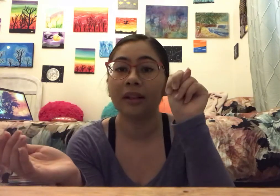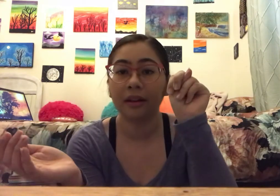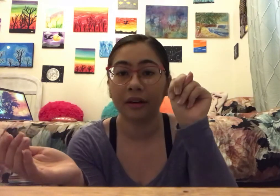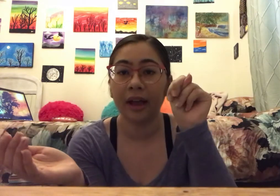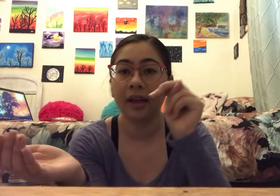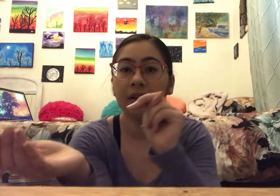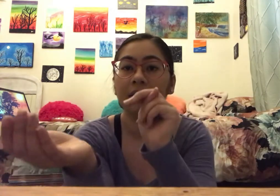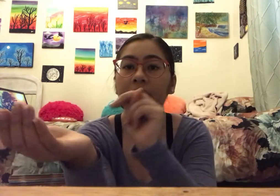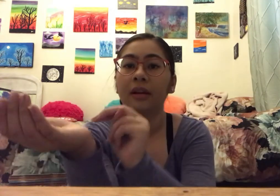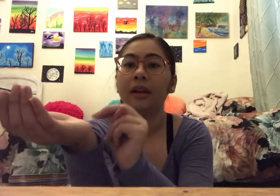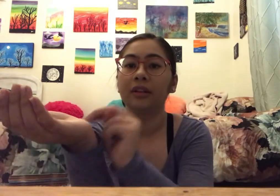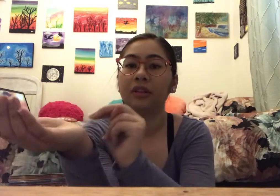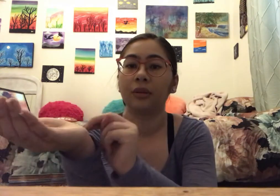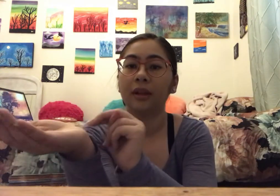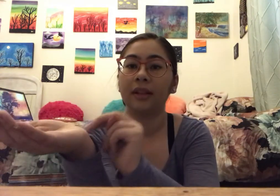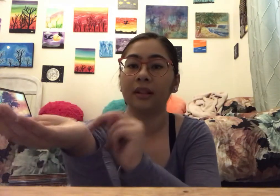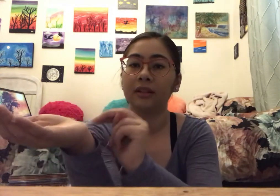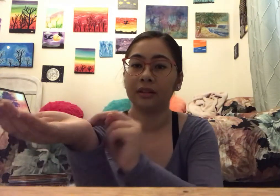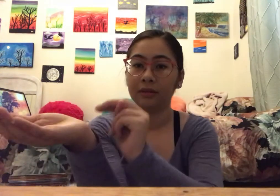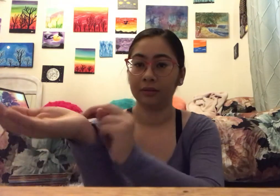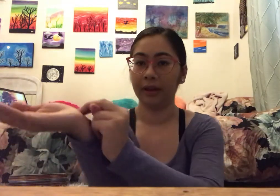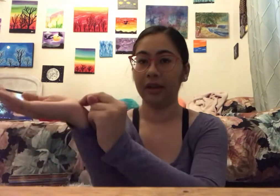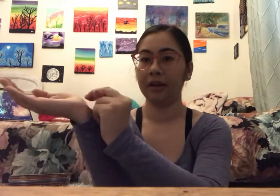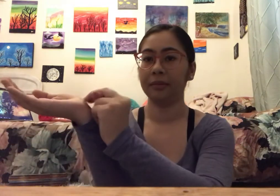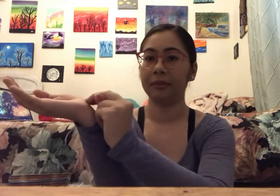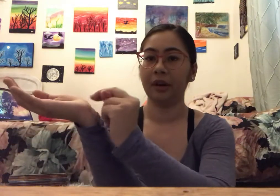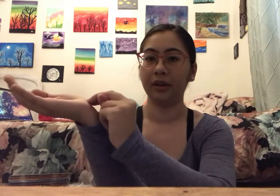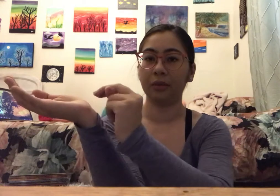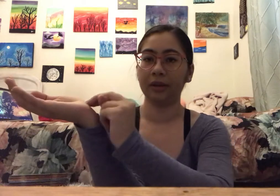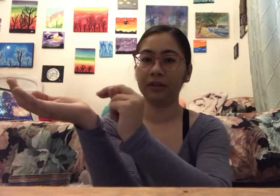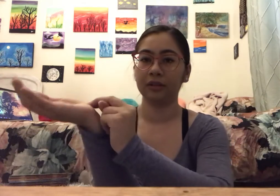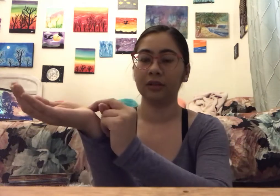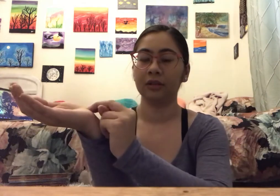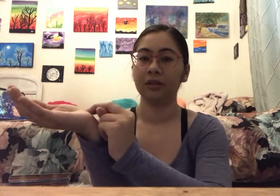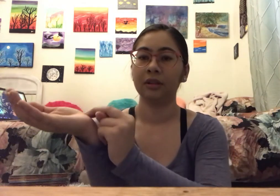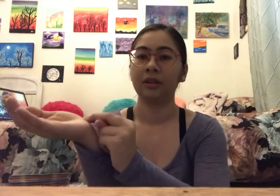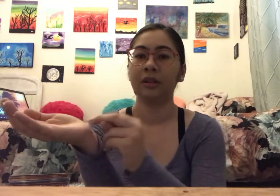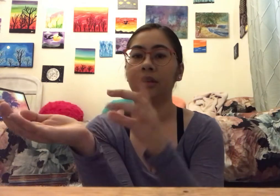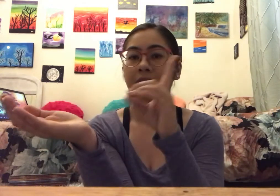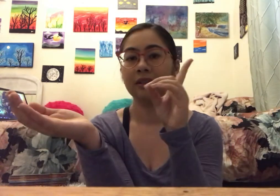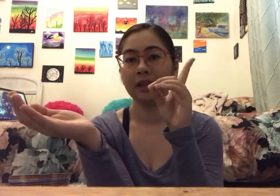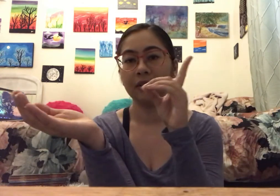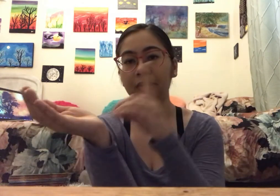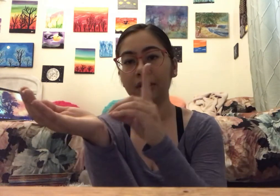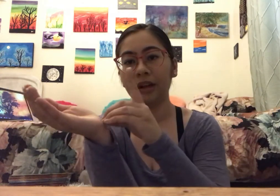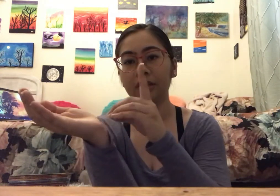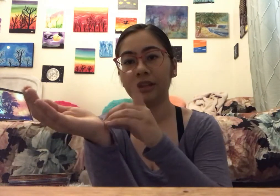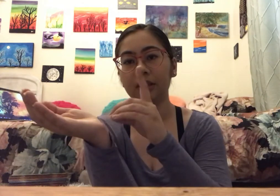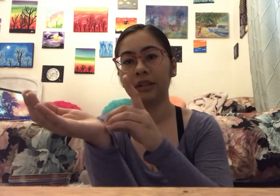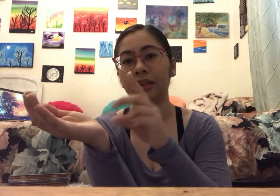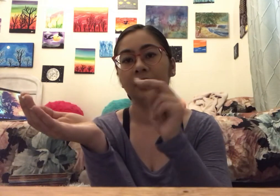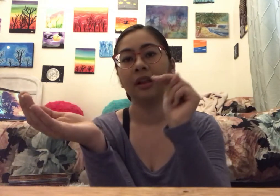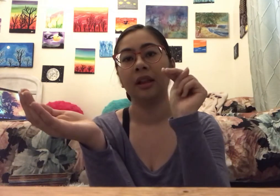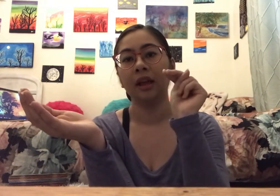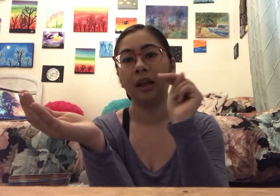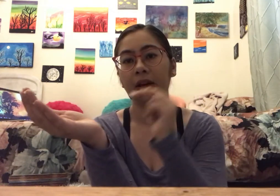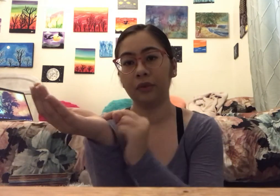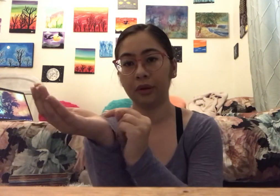letter N and just go like this right here on your wrist. D for doctor, N for